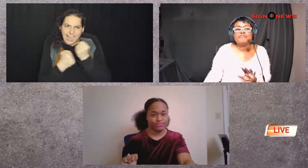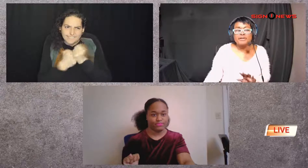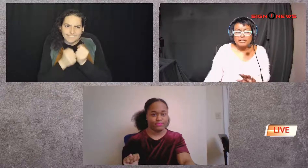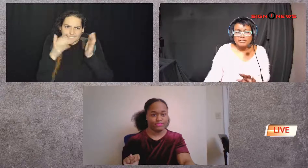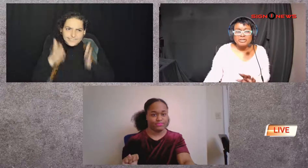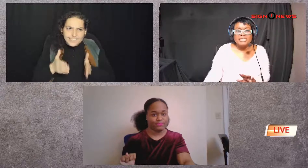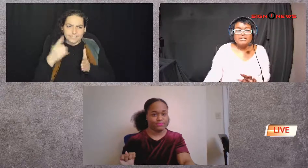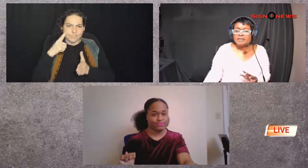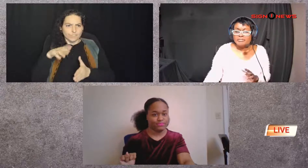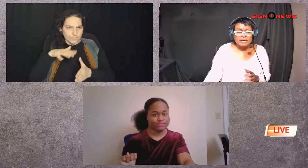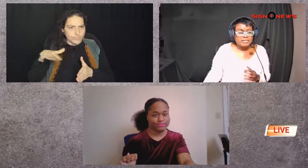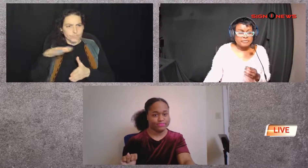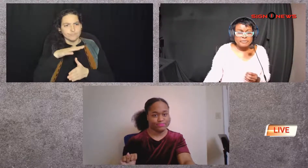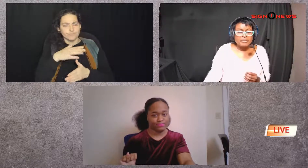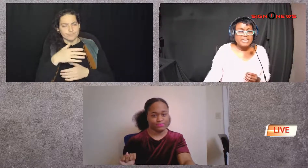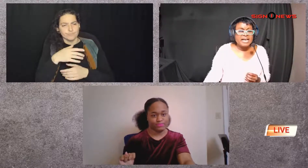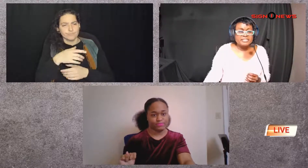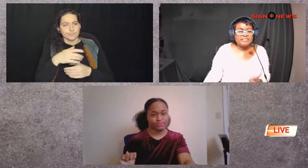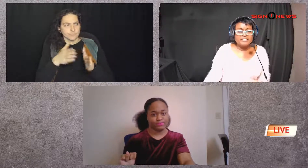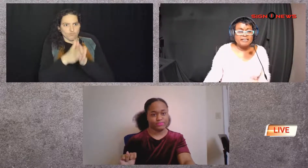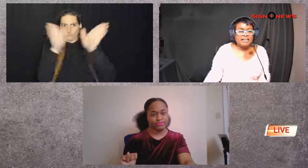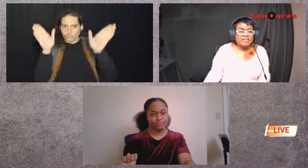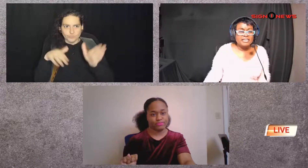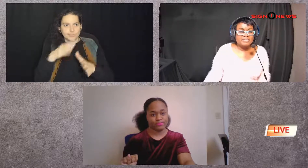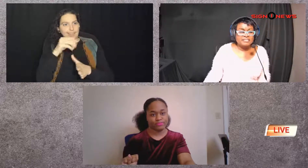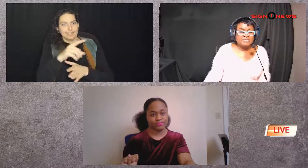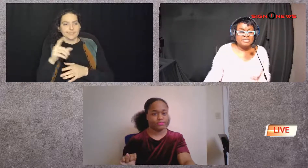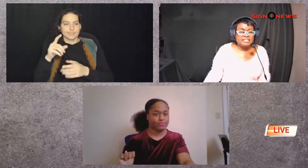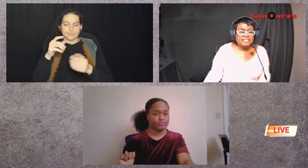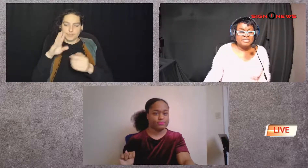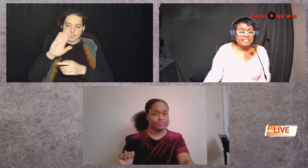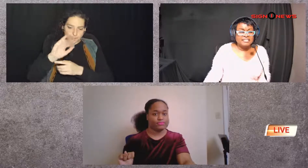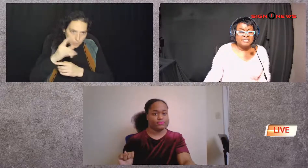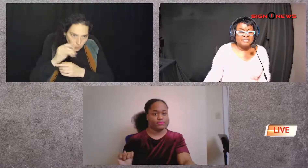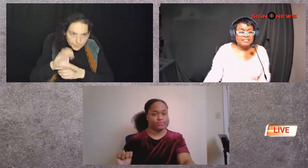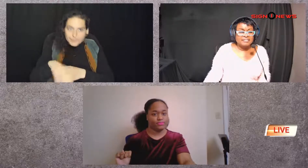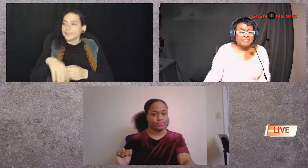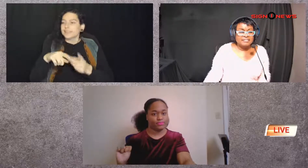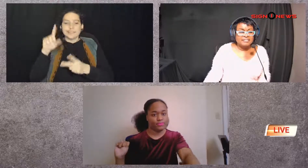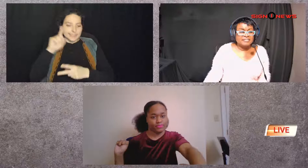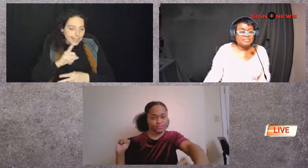Actually, I met her father, a devoted activist in the area.